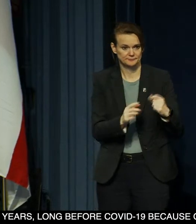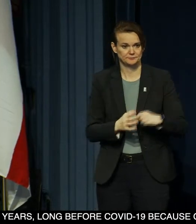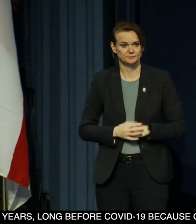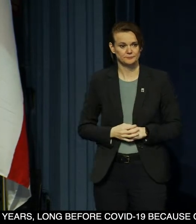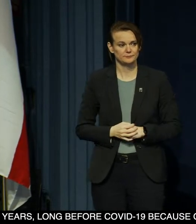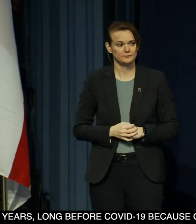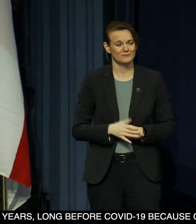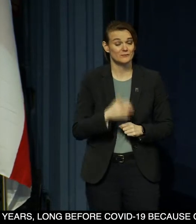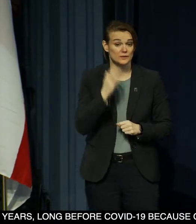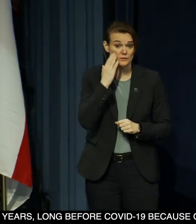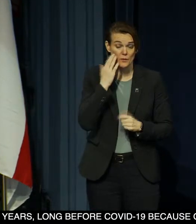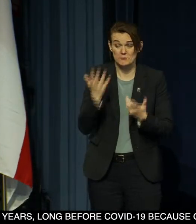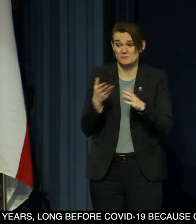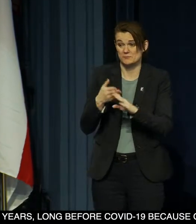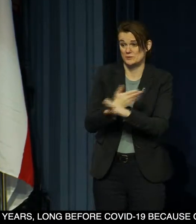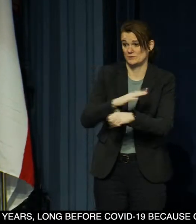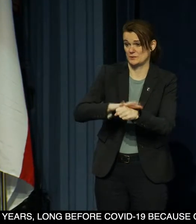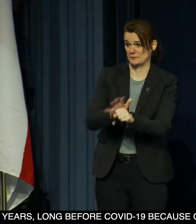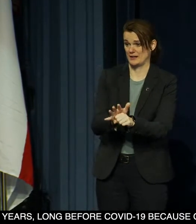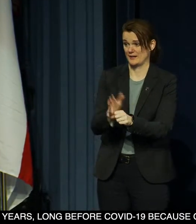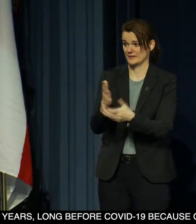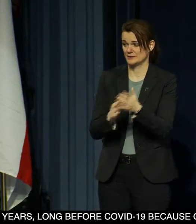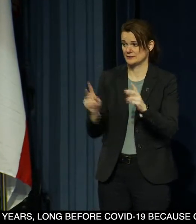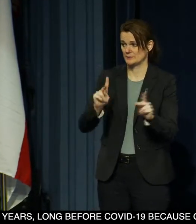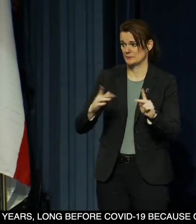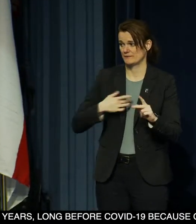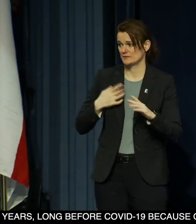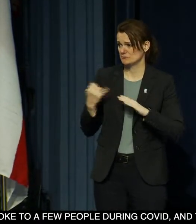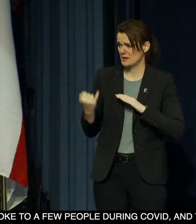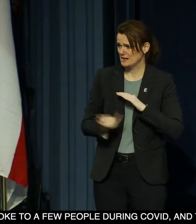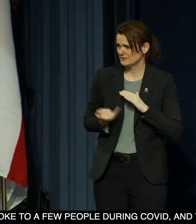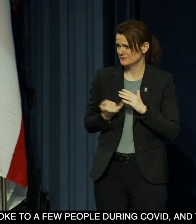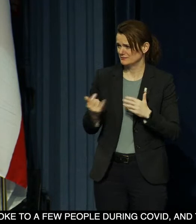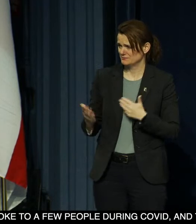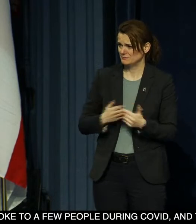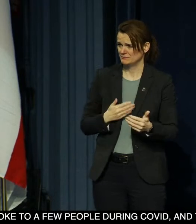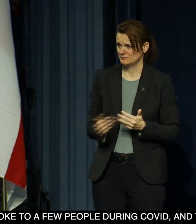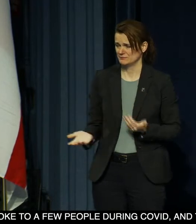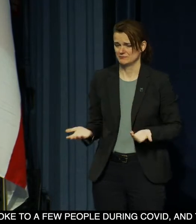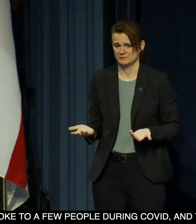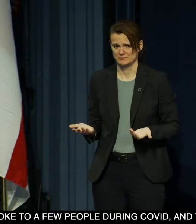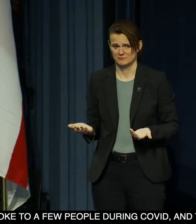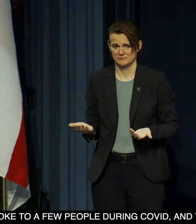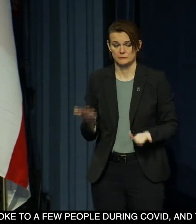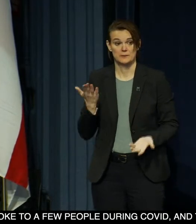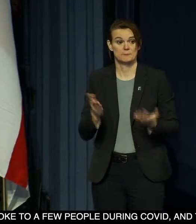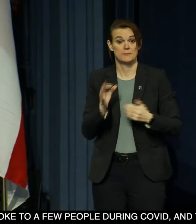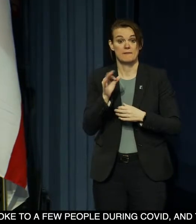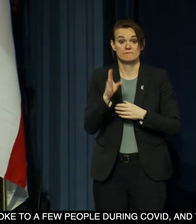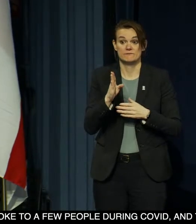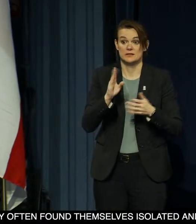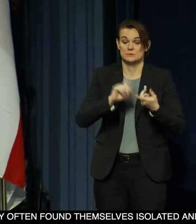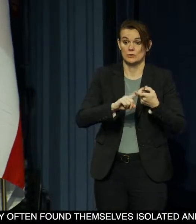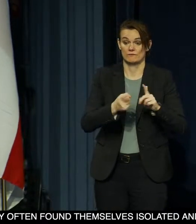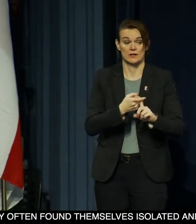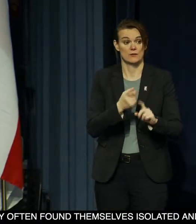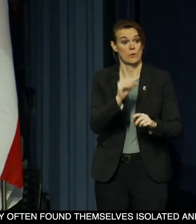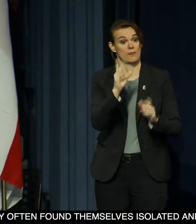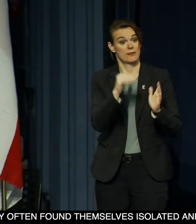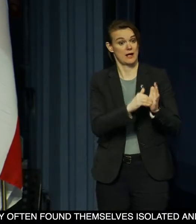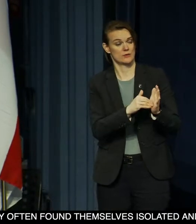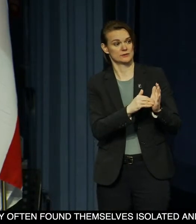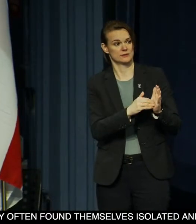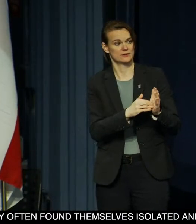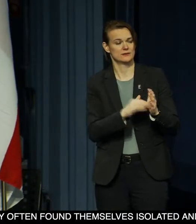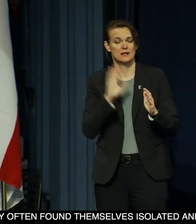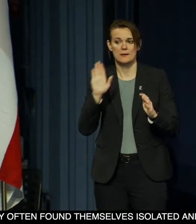how before the pandemic, they often found themselves isolated and alone. While they had 1,000 friends on Facebook, they didn't have